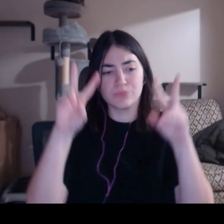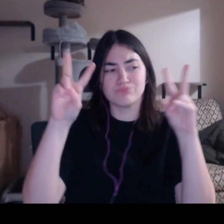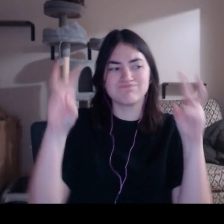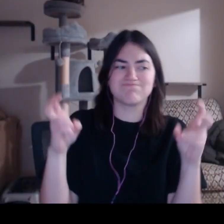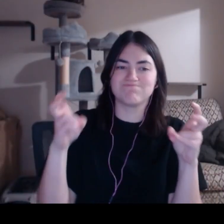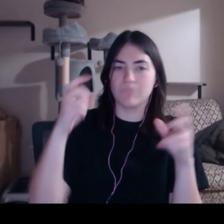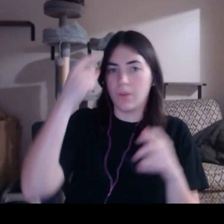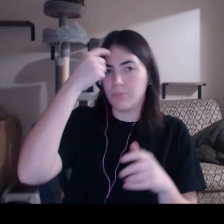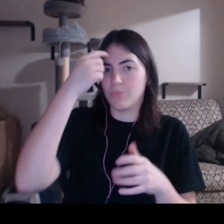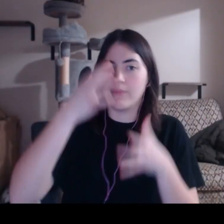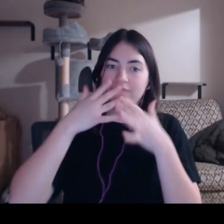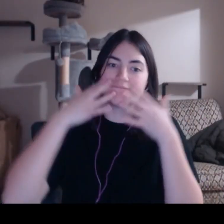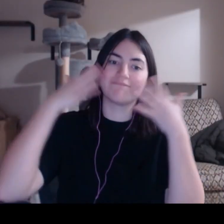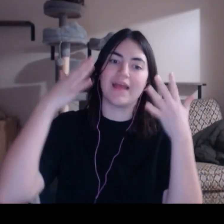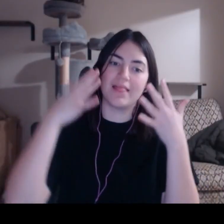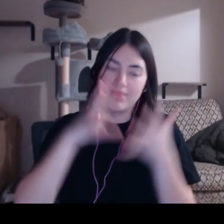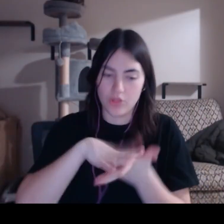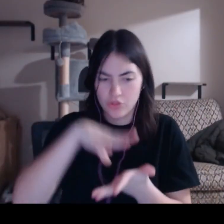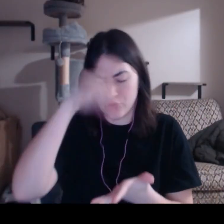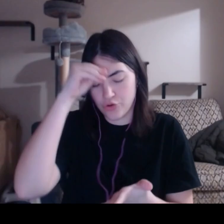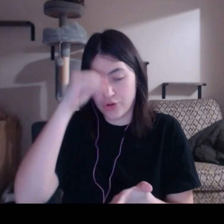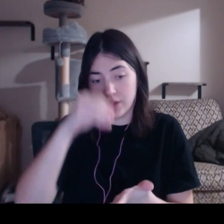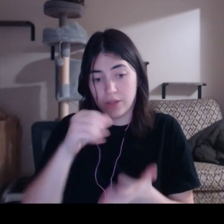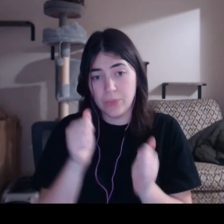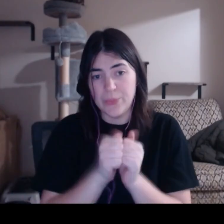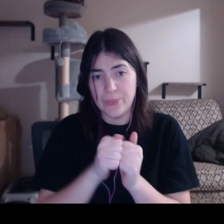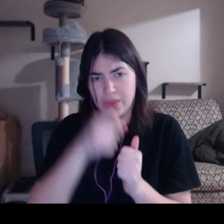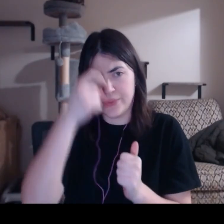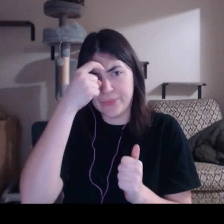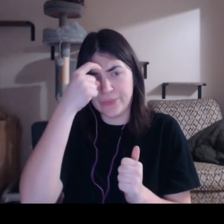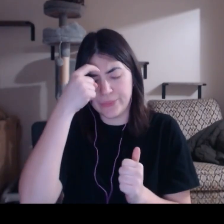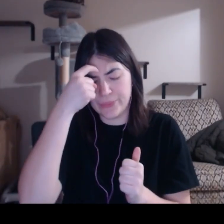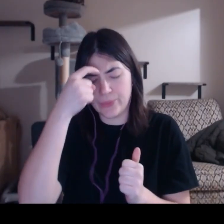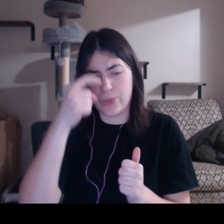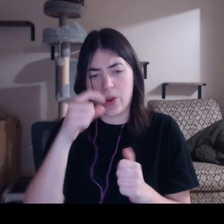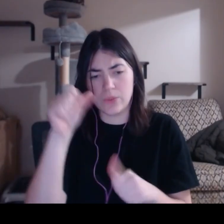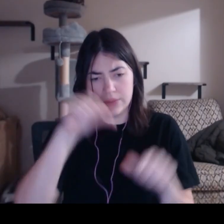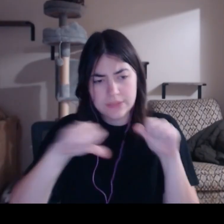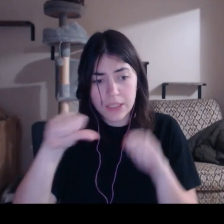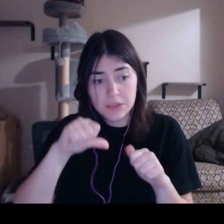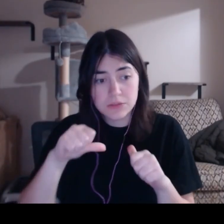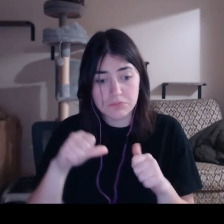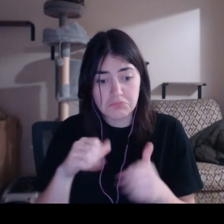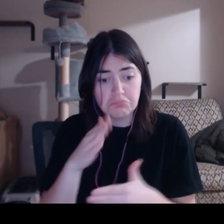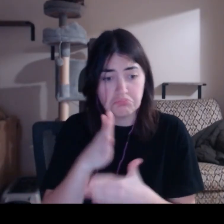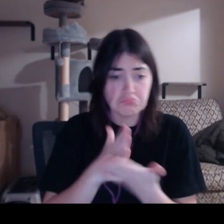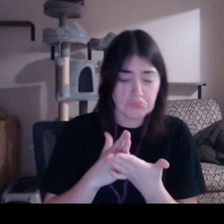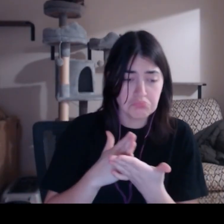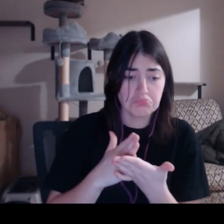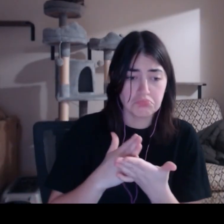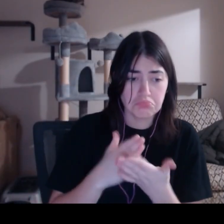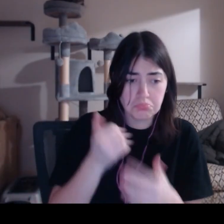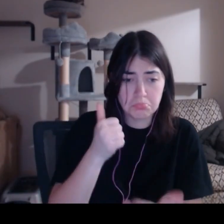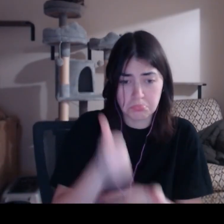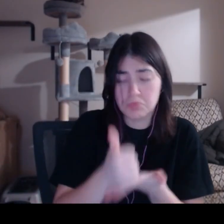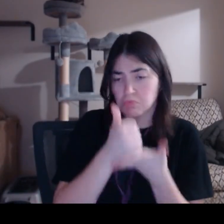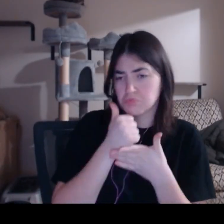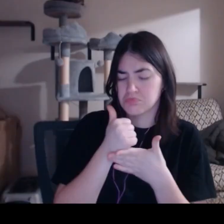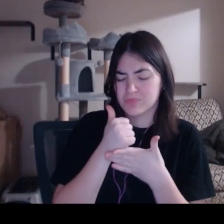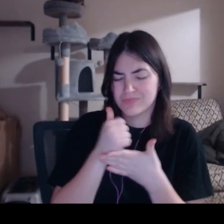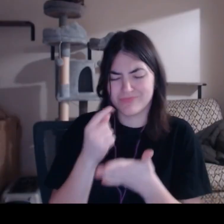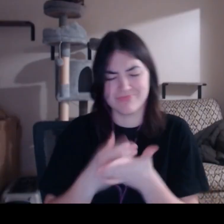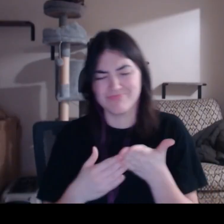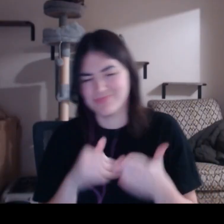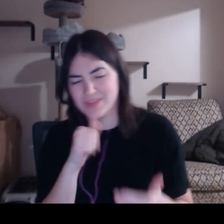neuroscience. And some of that is very useful and helpful. Some of it isn't. Some of it, again, if you look through some of